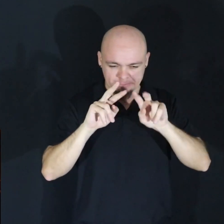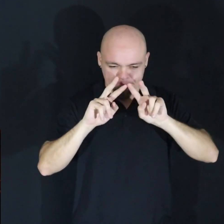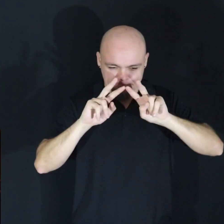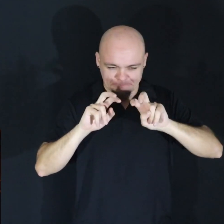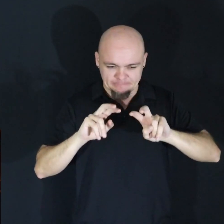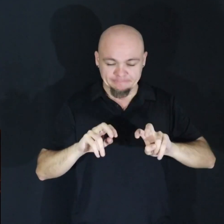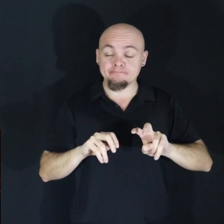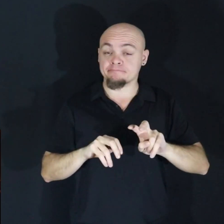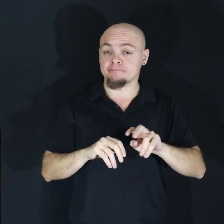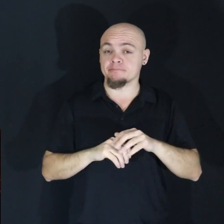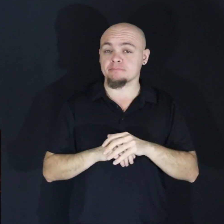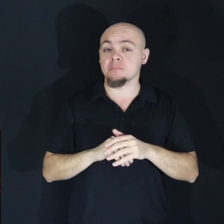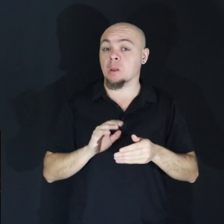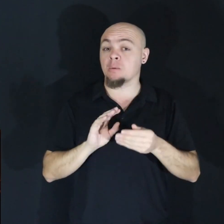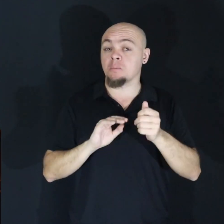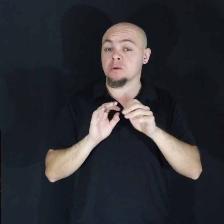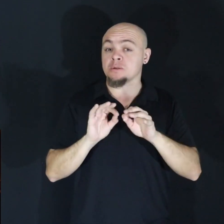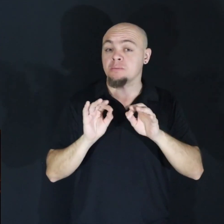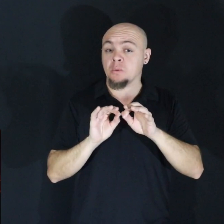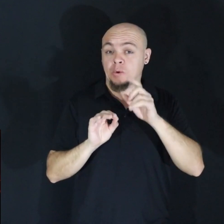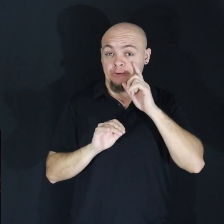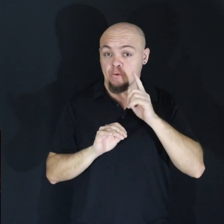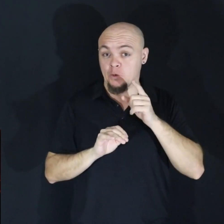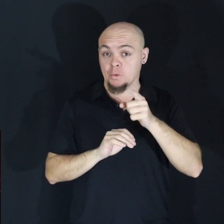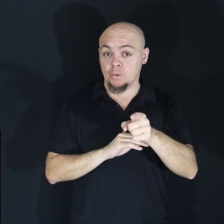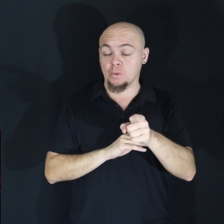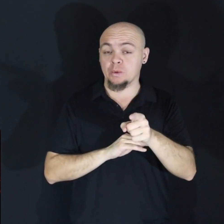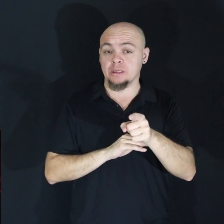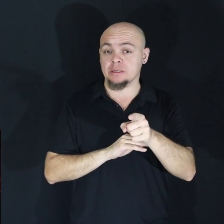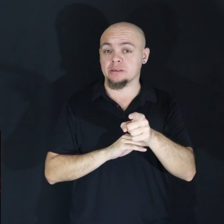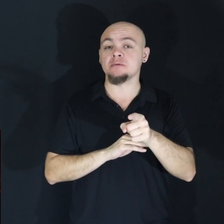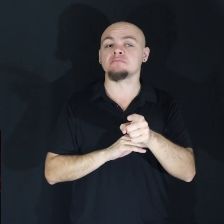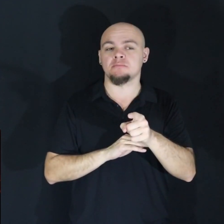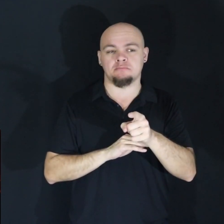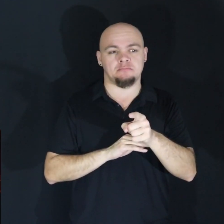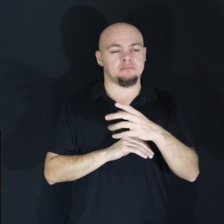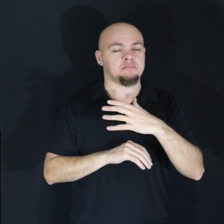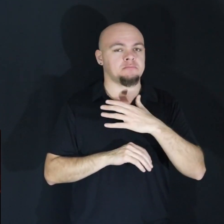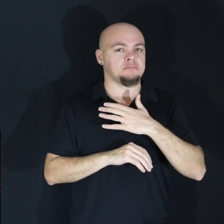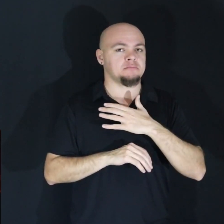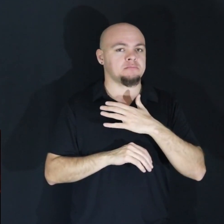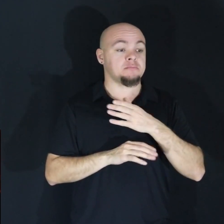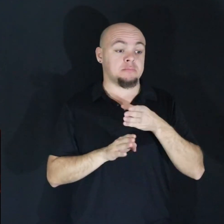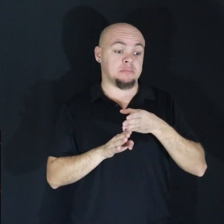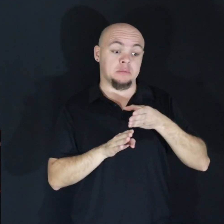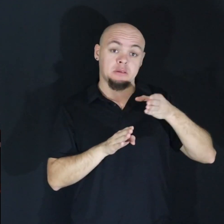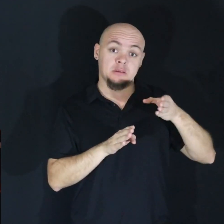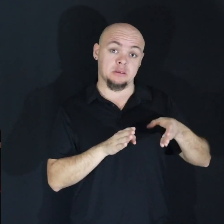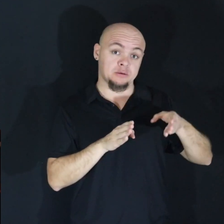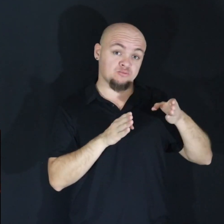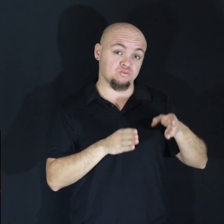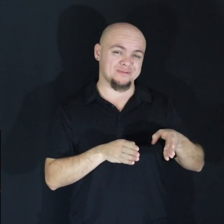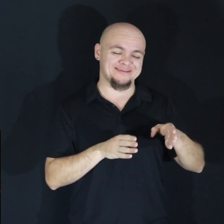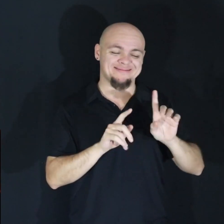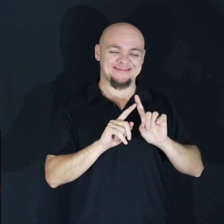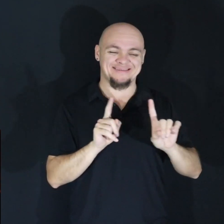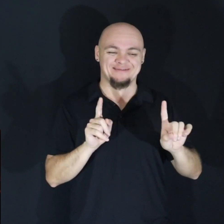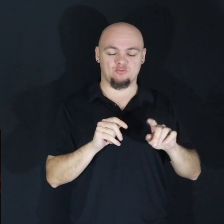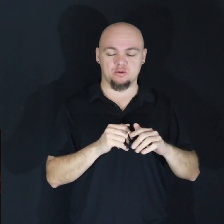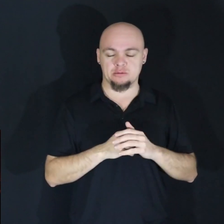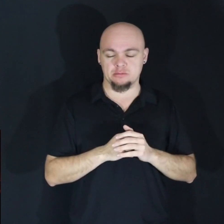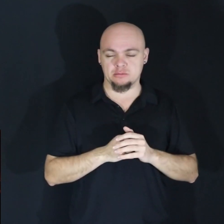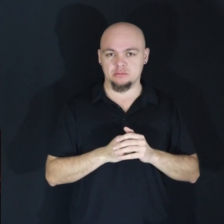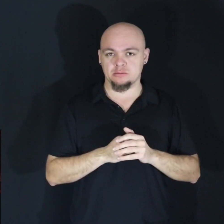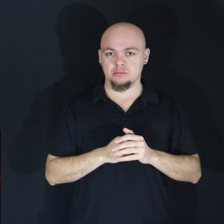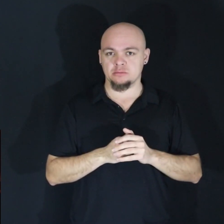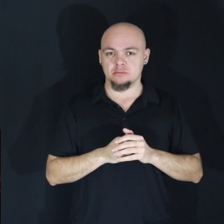I can guarantee what's most important to you is going to look very different to the person sitting next to you.